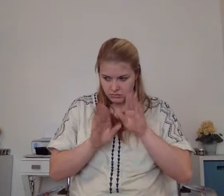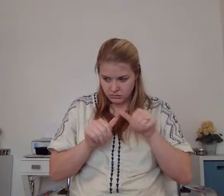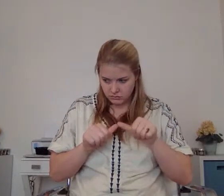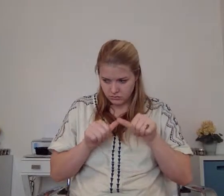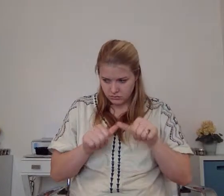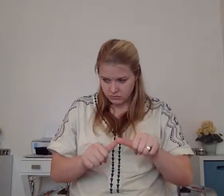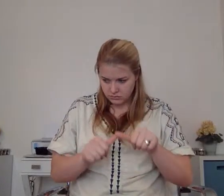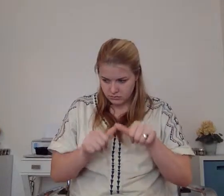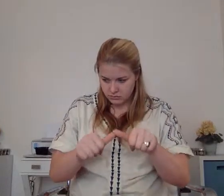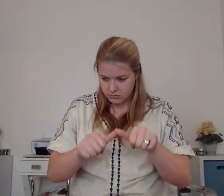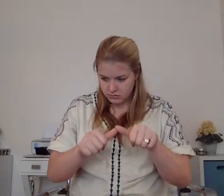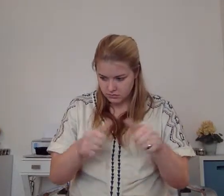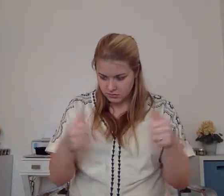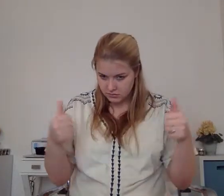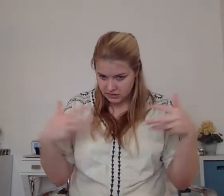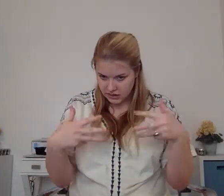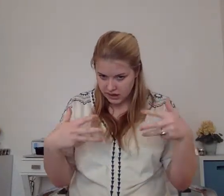of complexity.